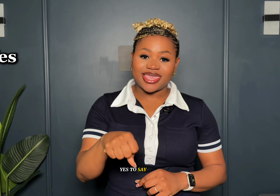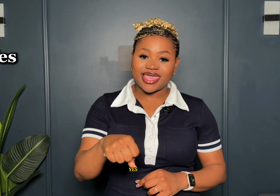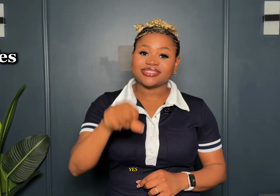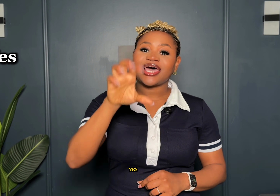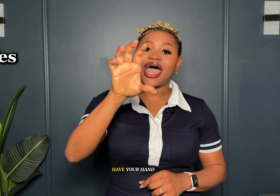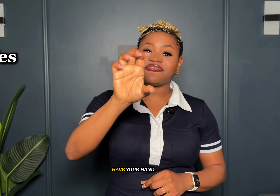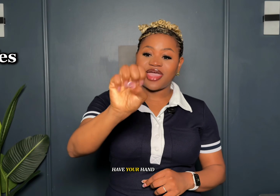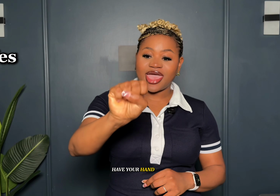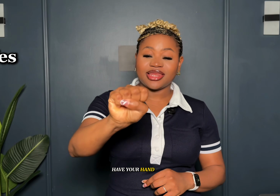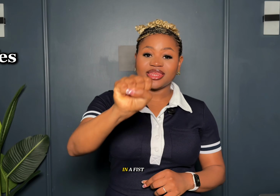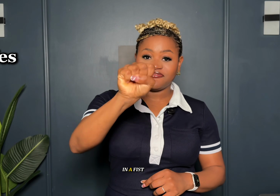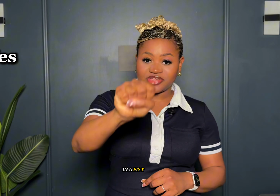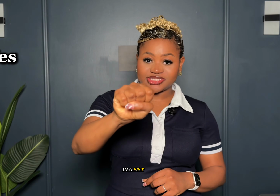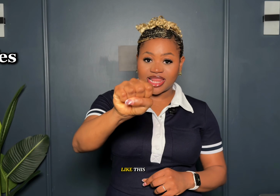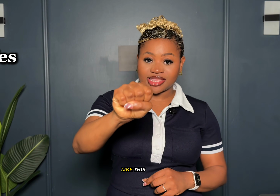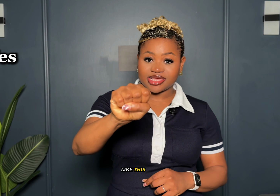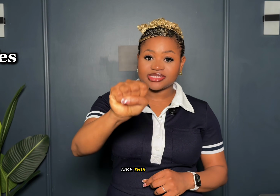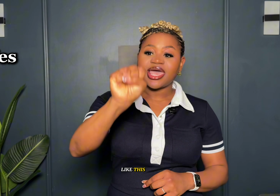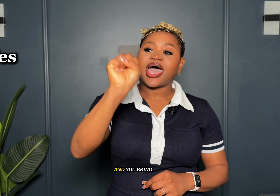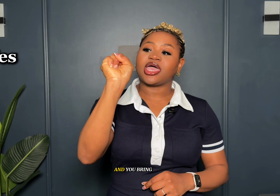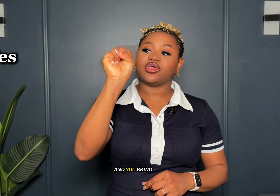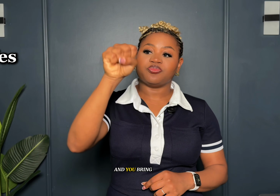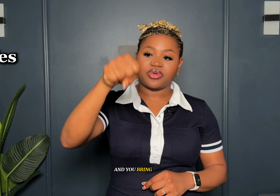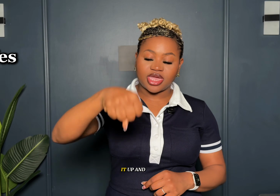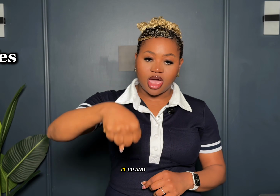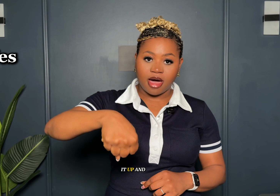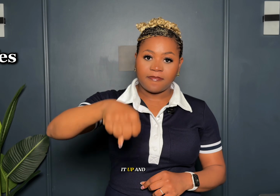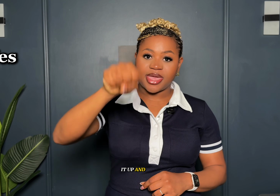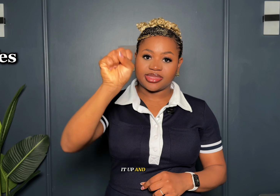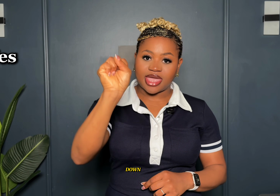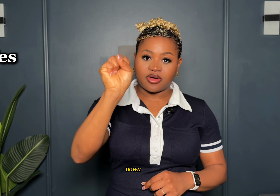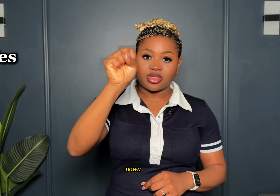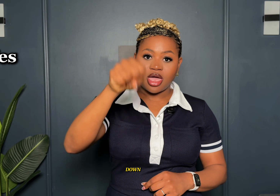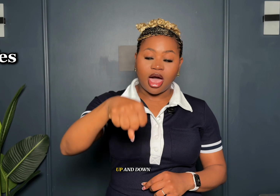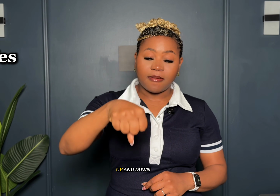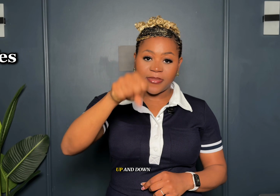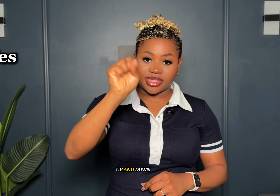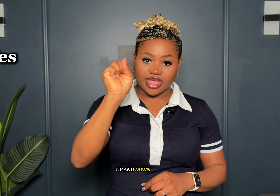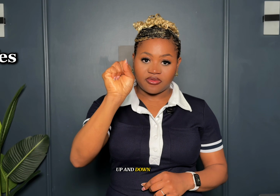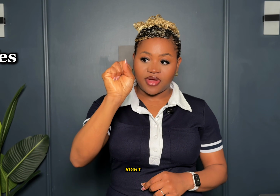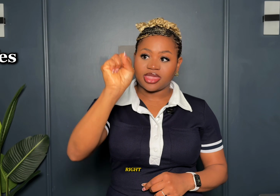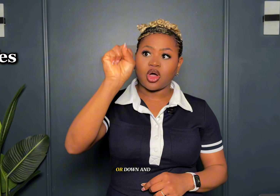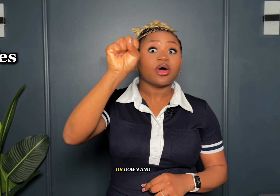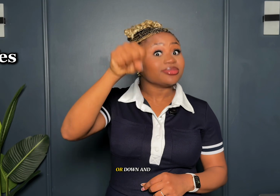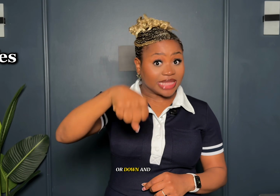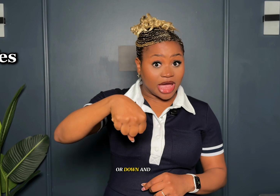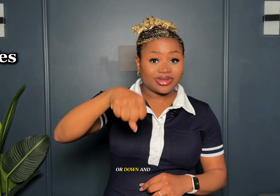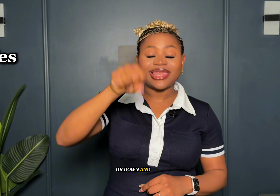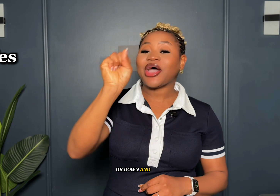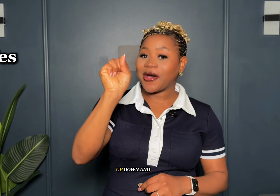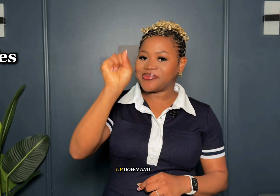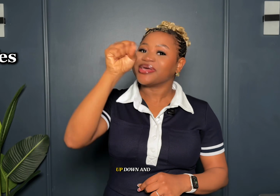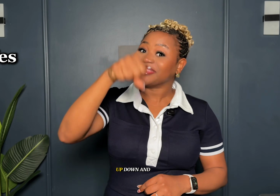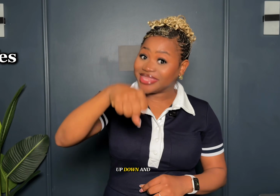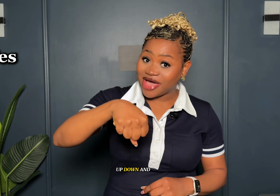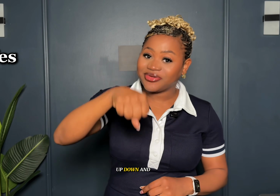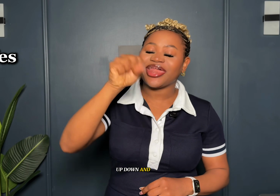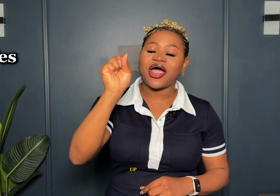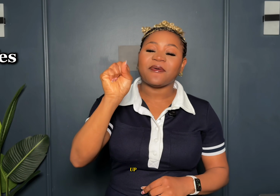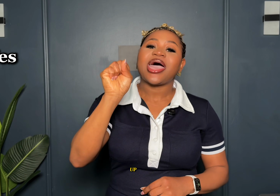yes, have your hand in a fist like this and you bring it up and down, right? Or down and up, down and up.